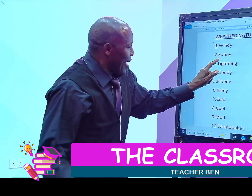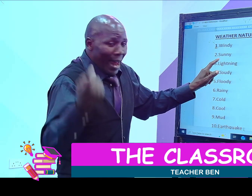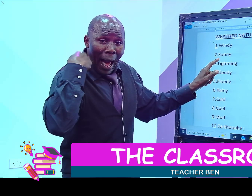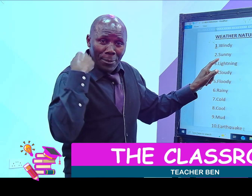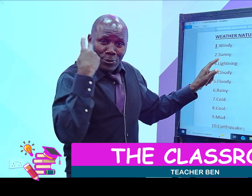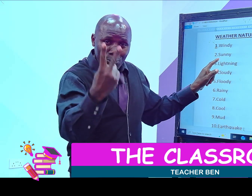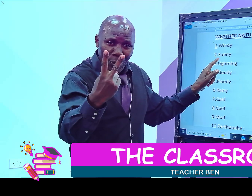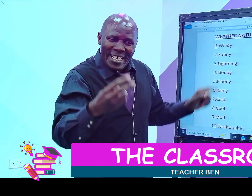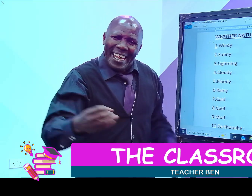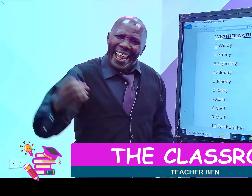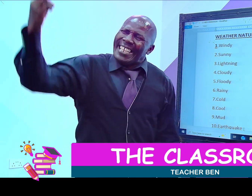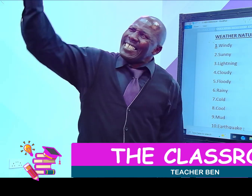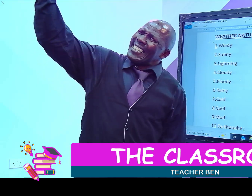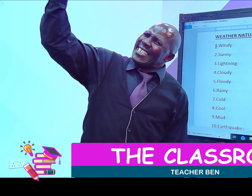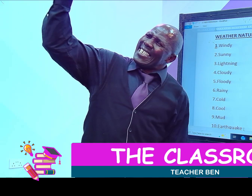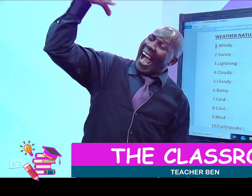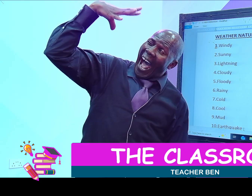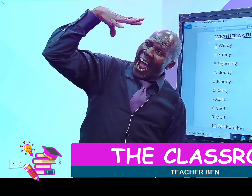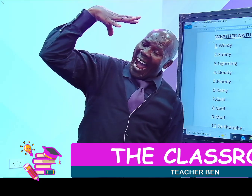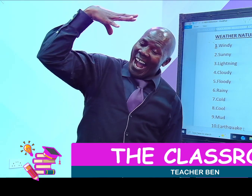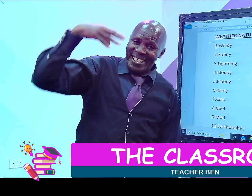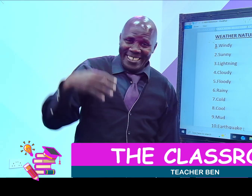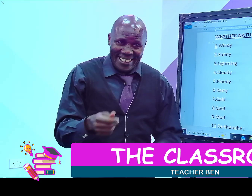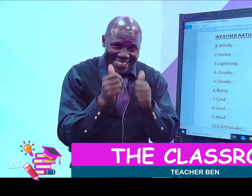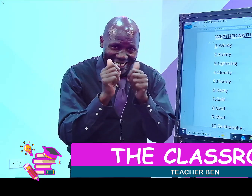Number 2, sunny.